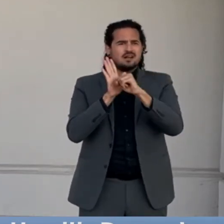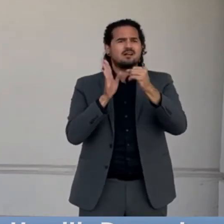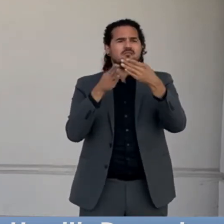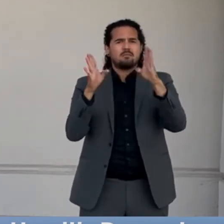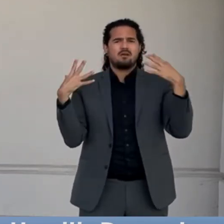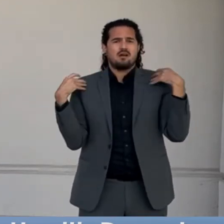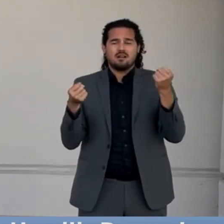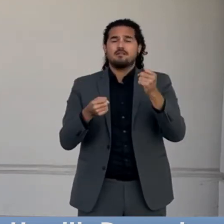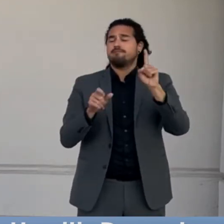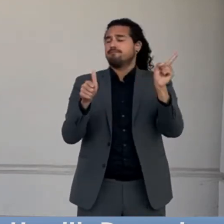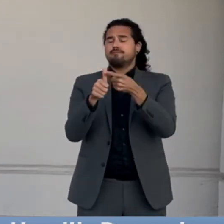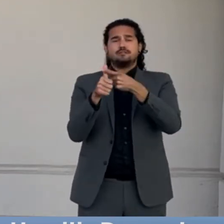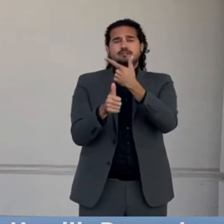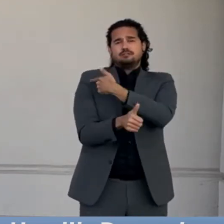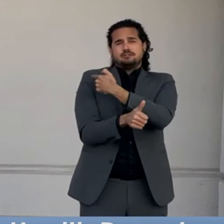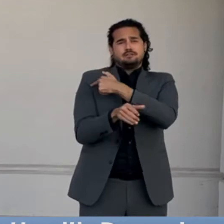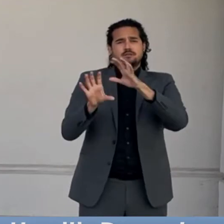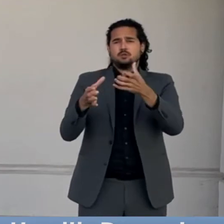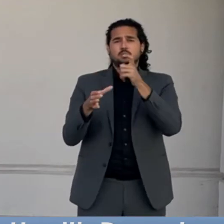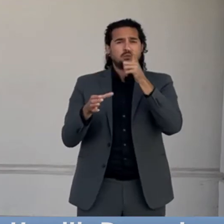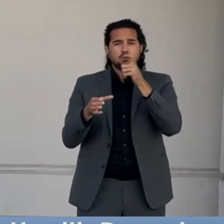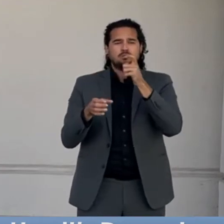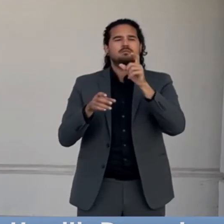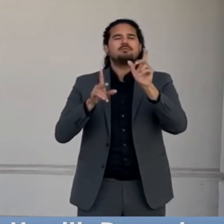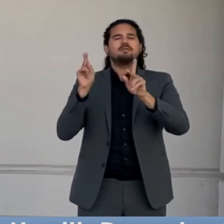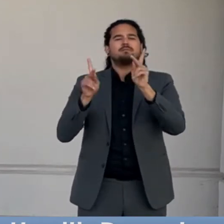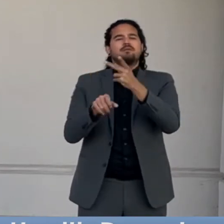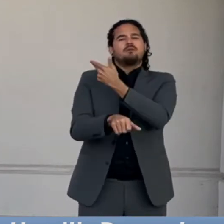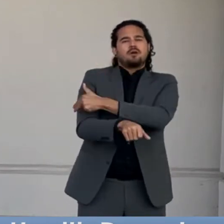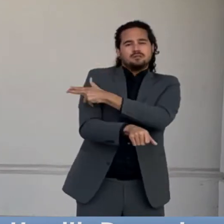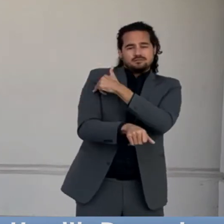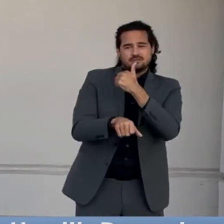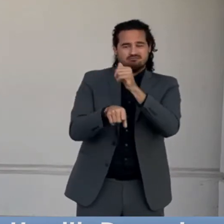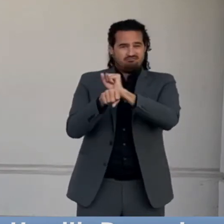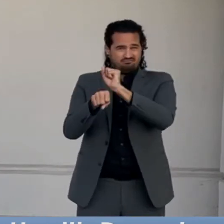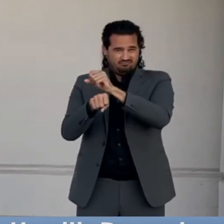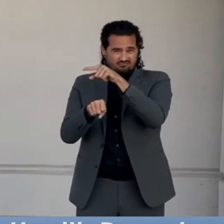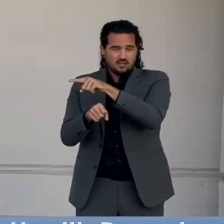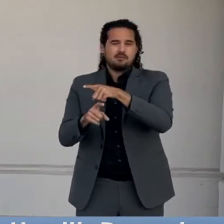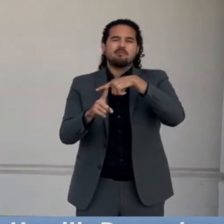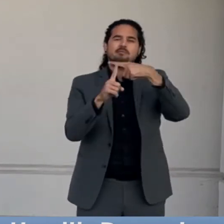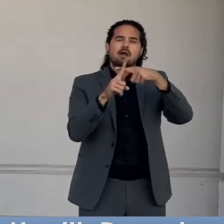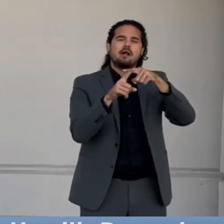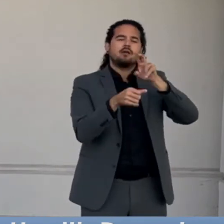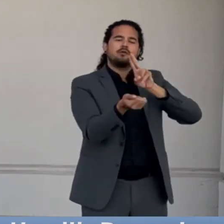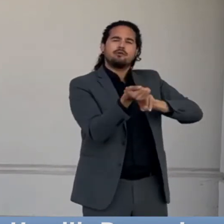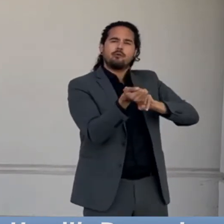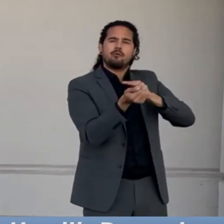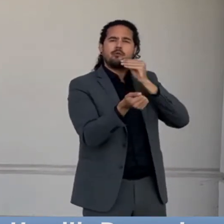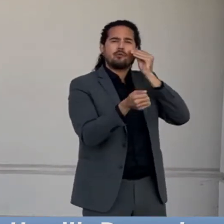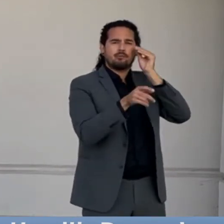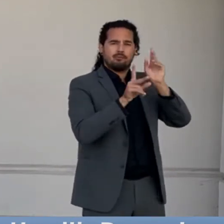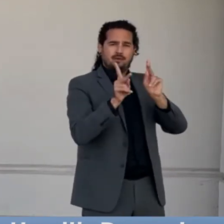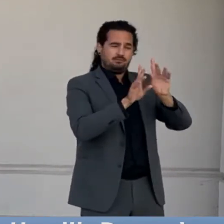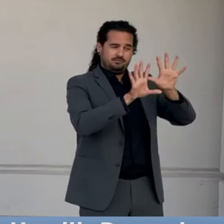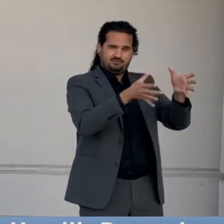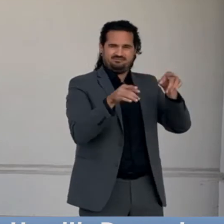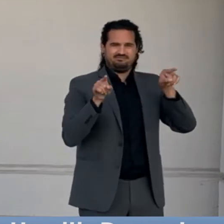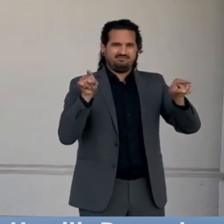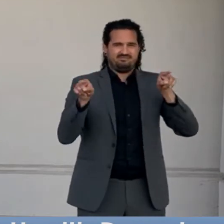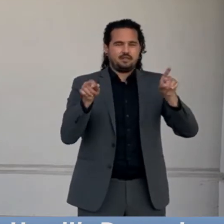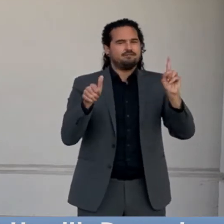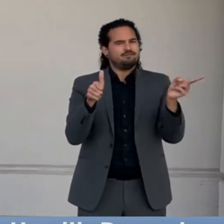well as residents of skilled nursing facilities. Those are the two priorities that have been set by the